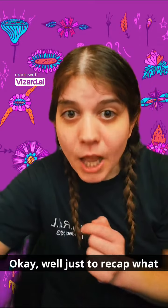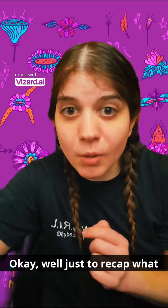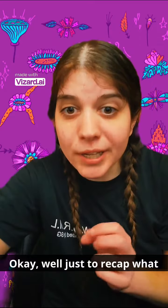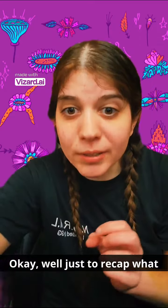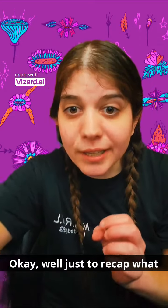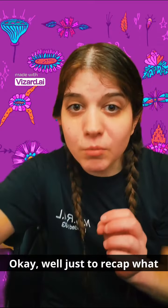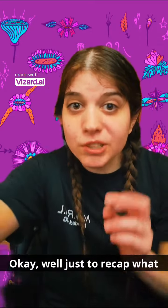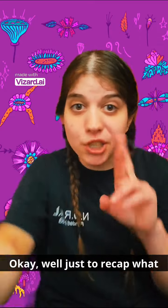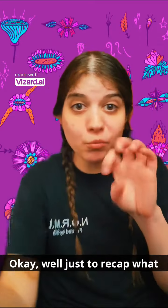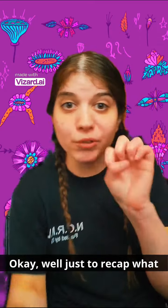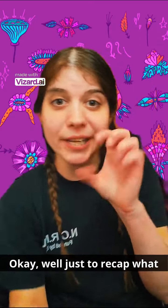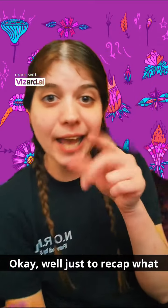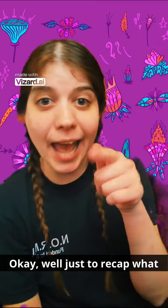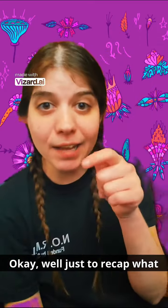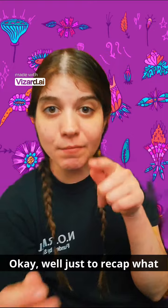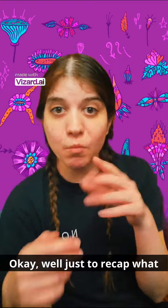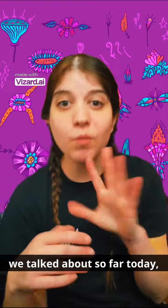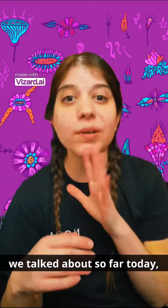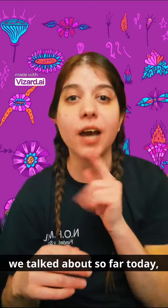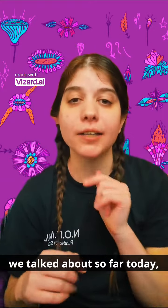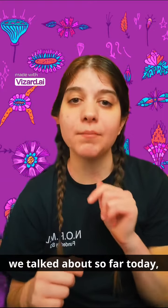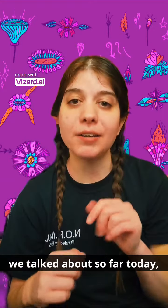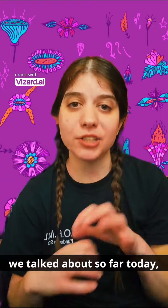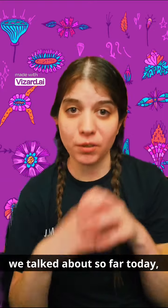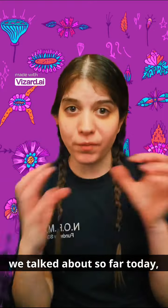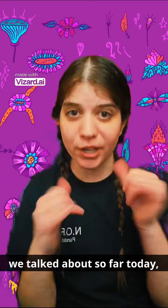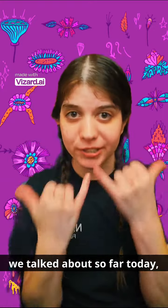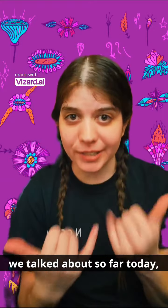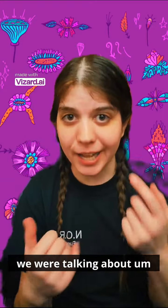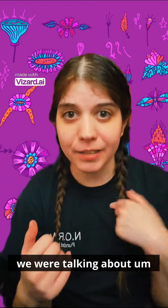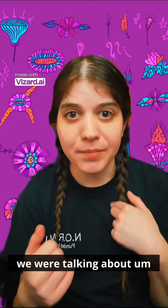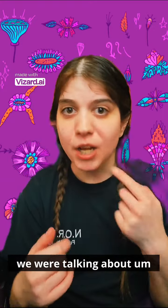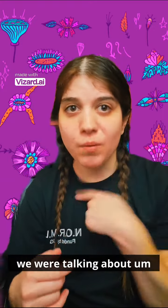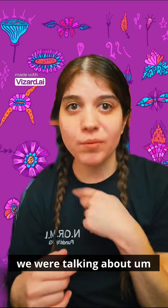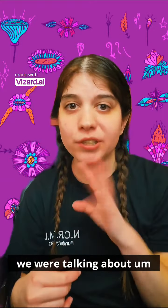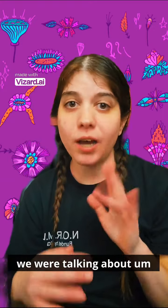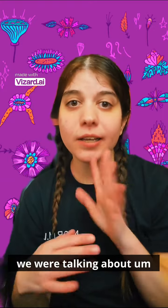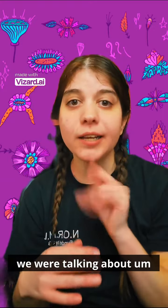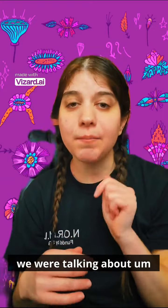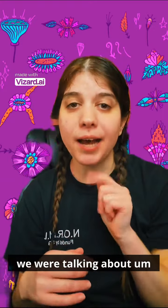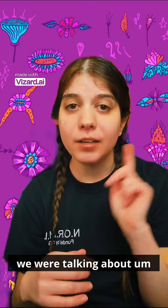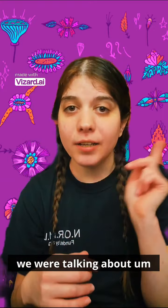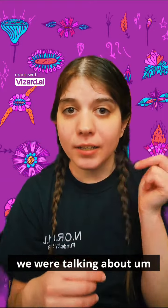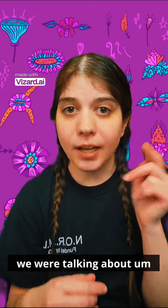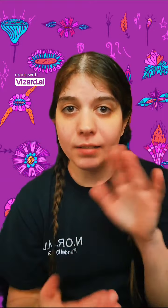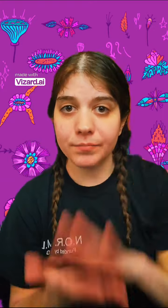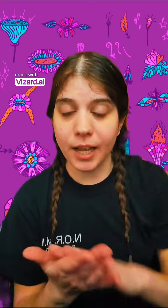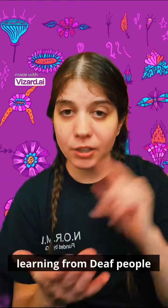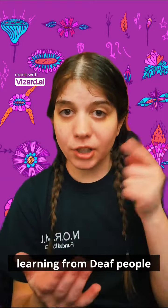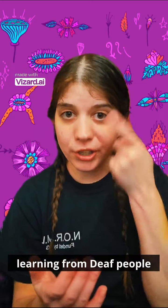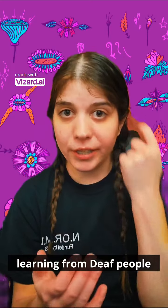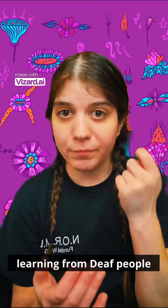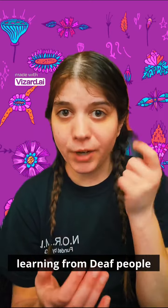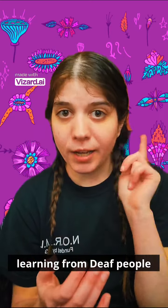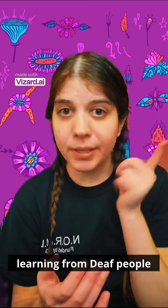Okay, well, just to recap what we talked about so far today, we were talking about learning from